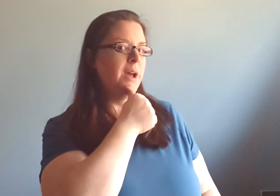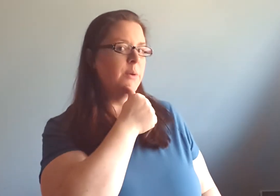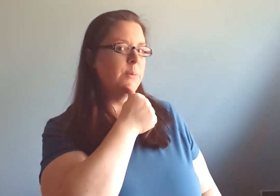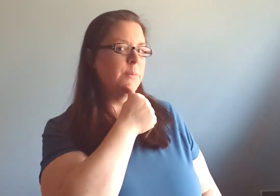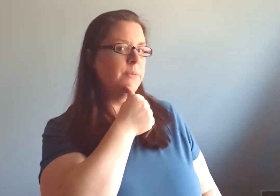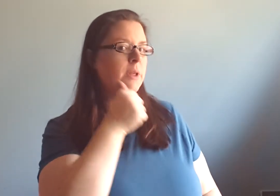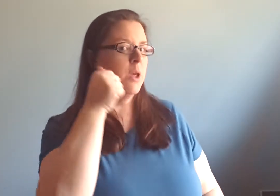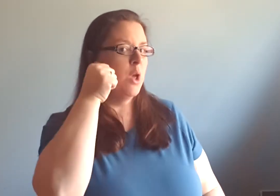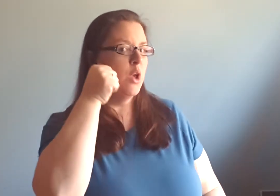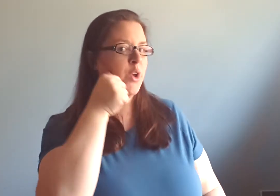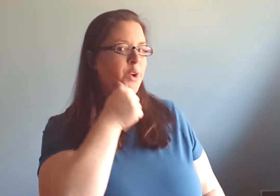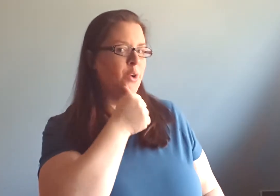down. Girl.